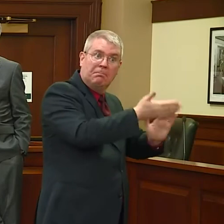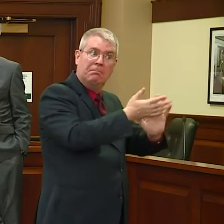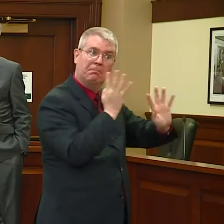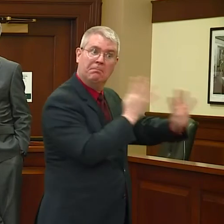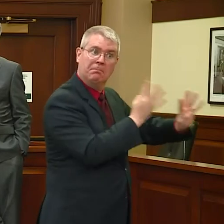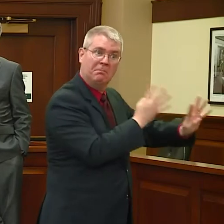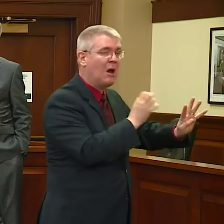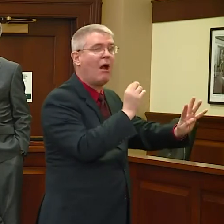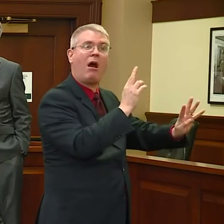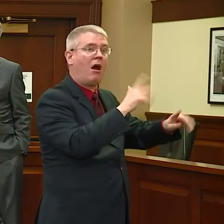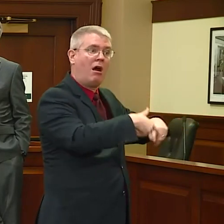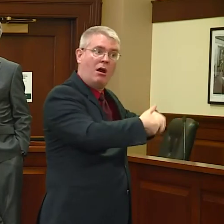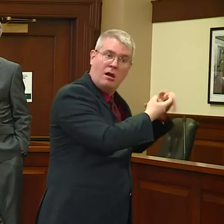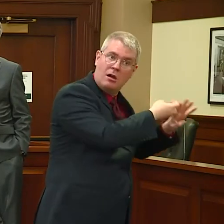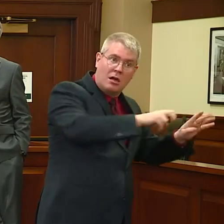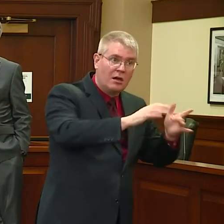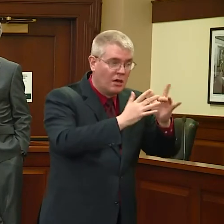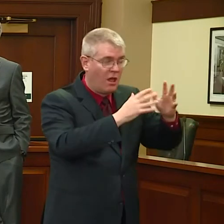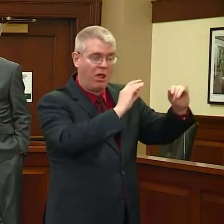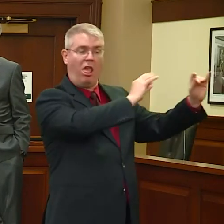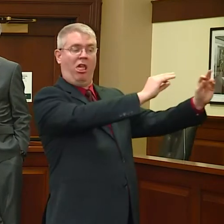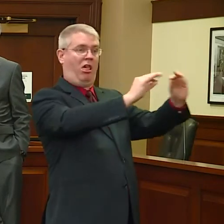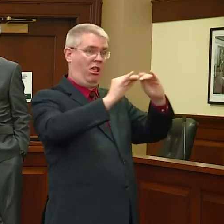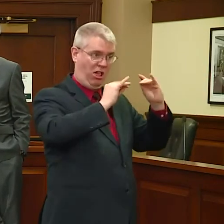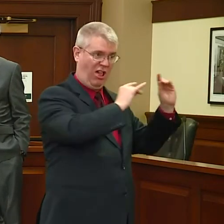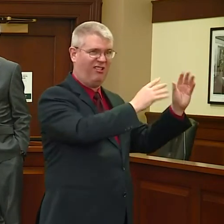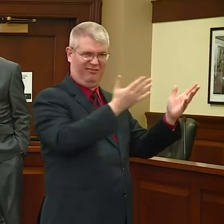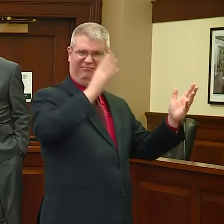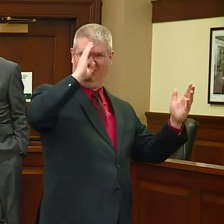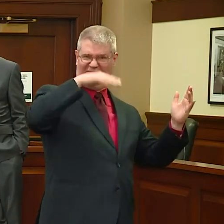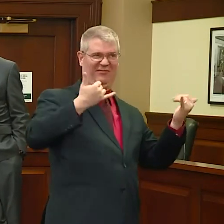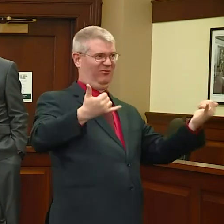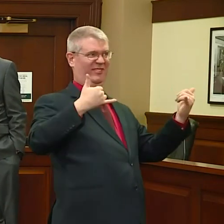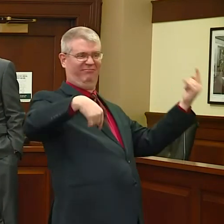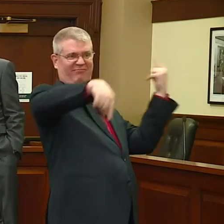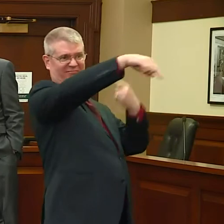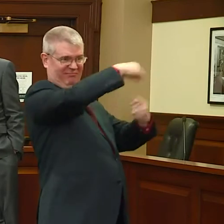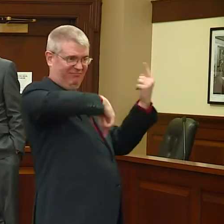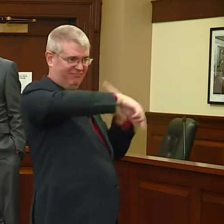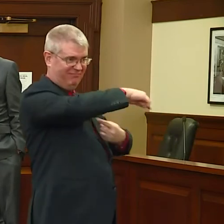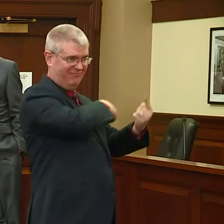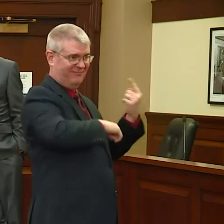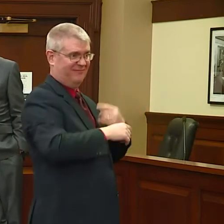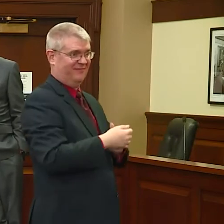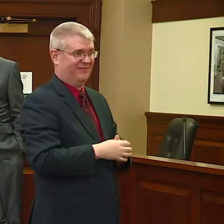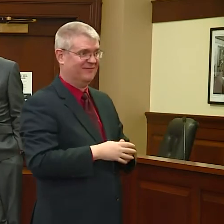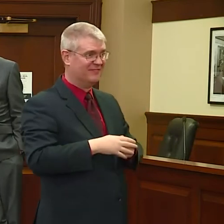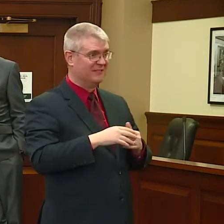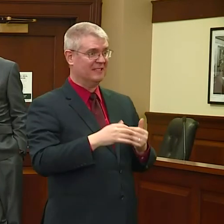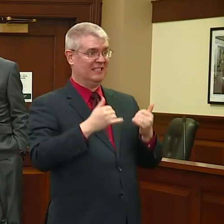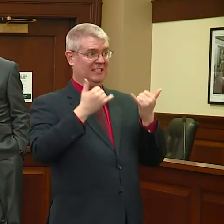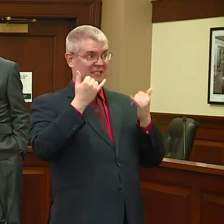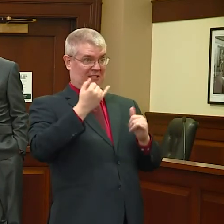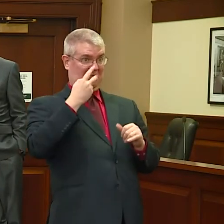that if we look at our cases by age group, it really brings to light and